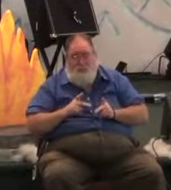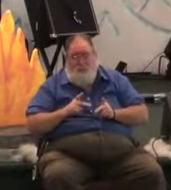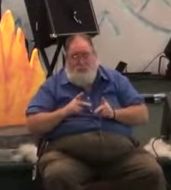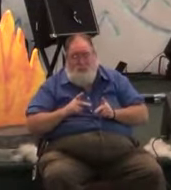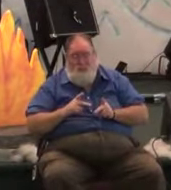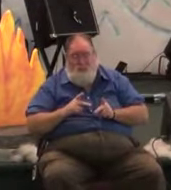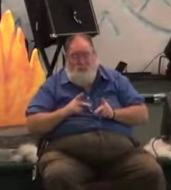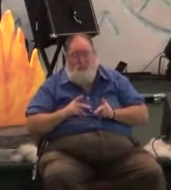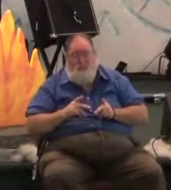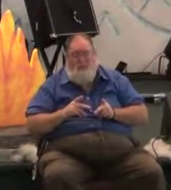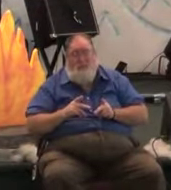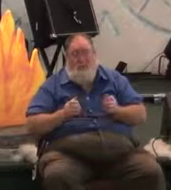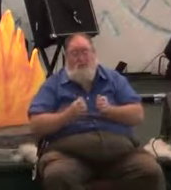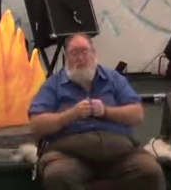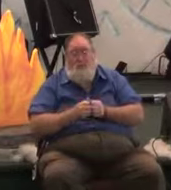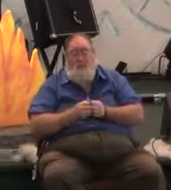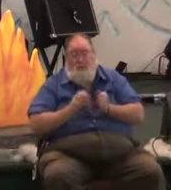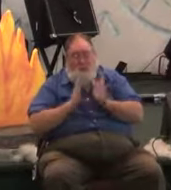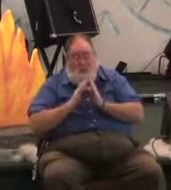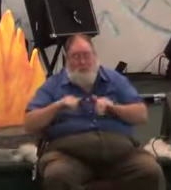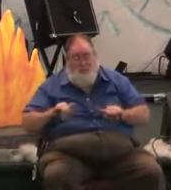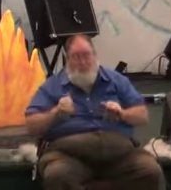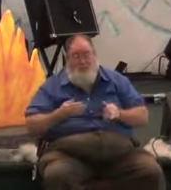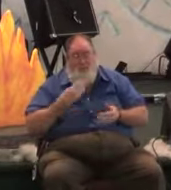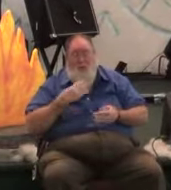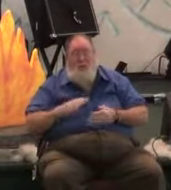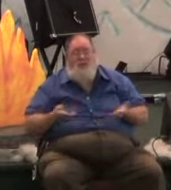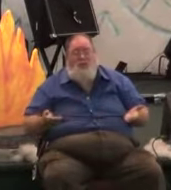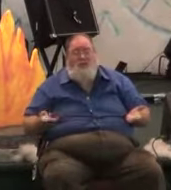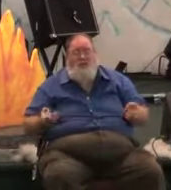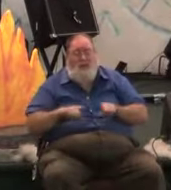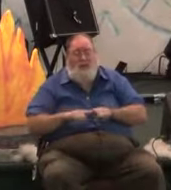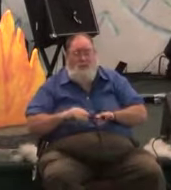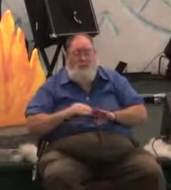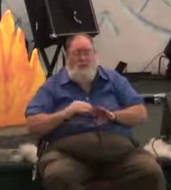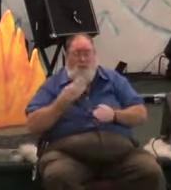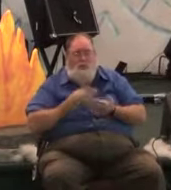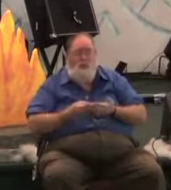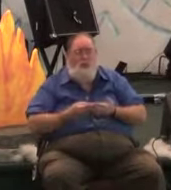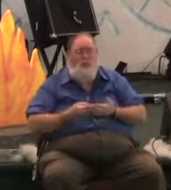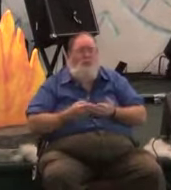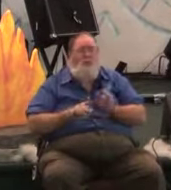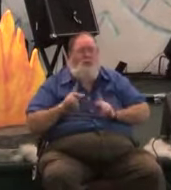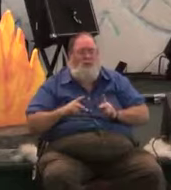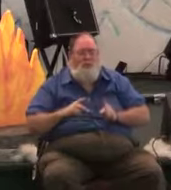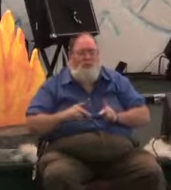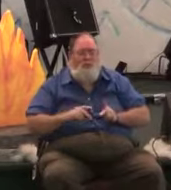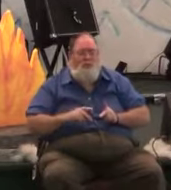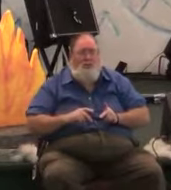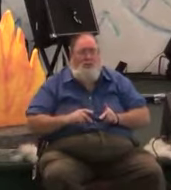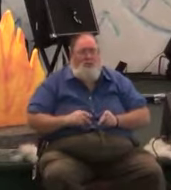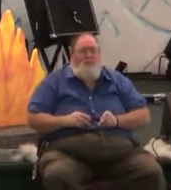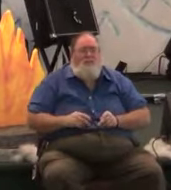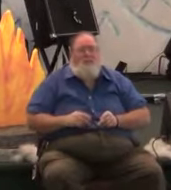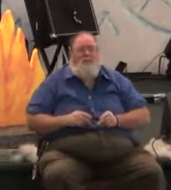people. But do we not know that God has us covered? And even though we may lose physically on this earth,